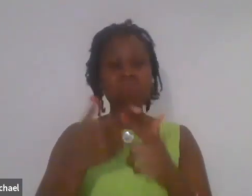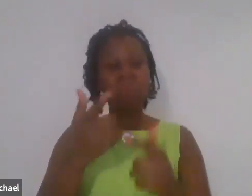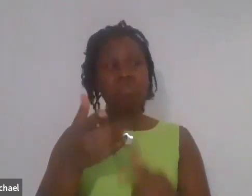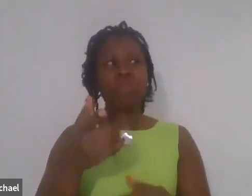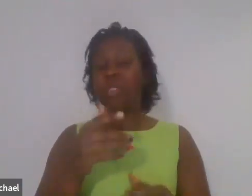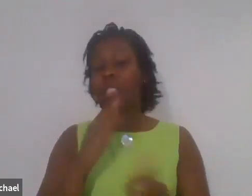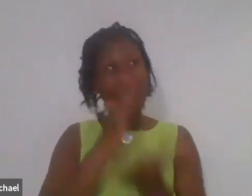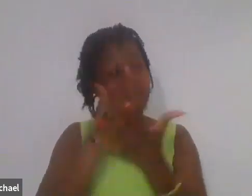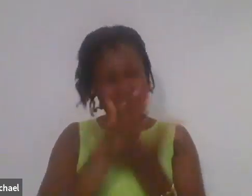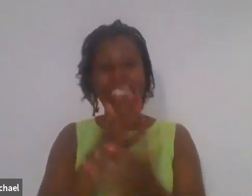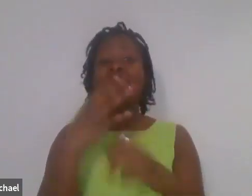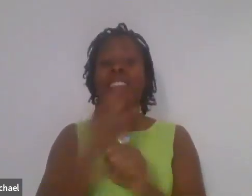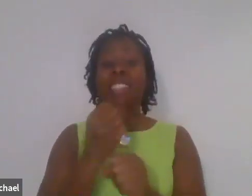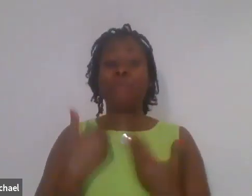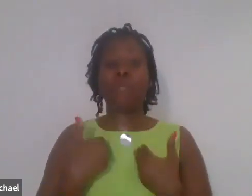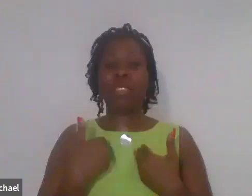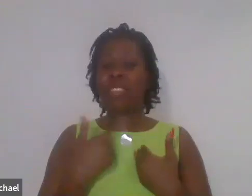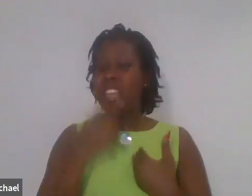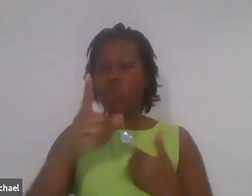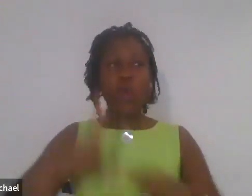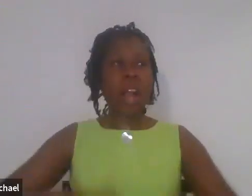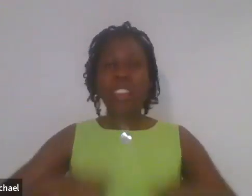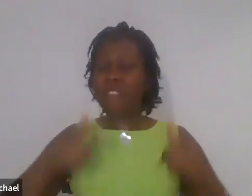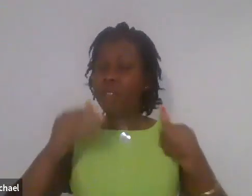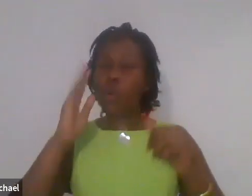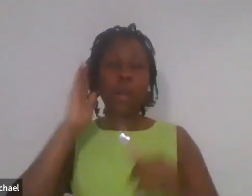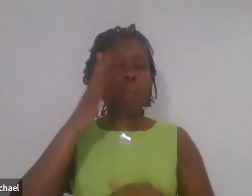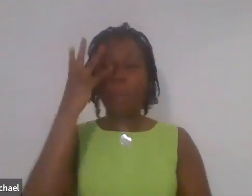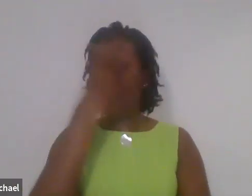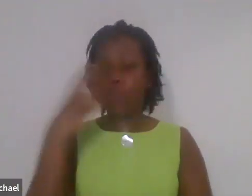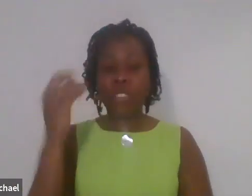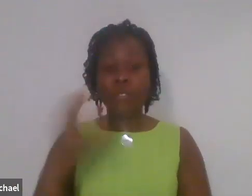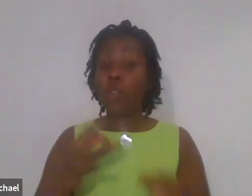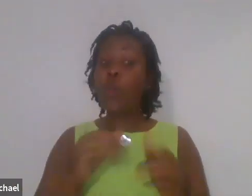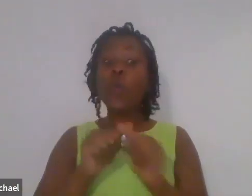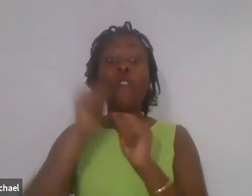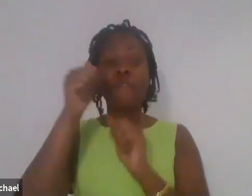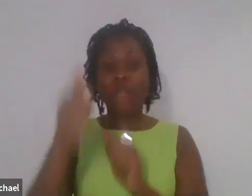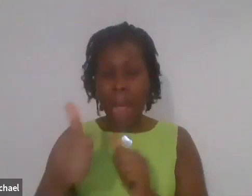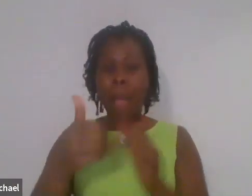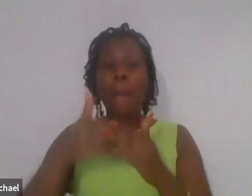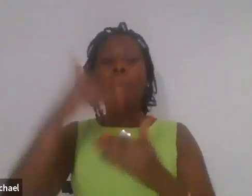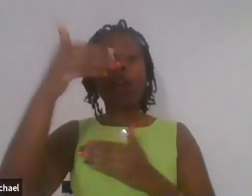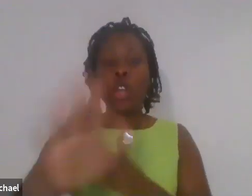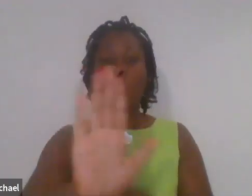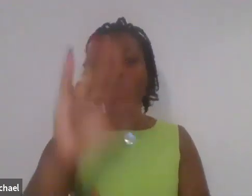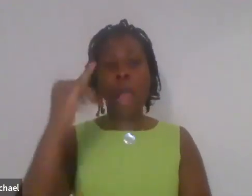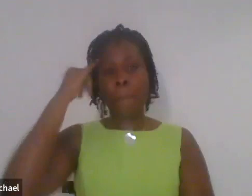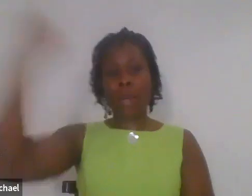then With that, testing. You are you can start, will and baby your life will be go beautiful. far You will go beyond far your imagination.